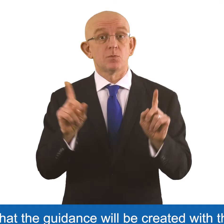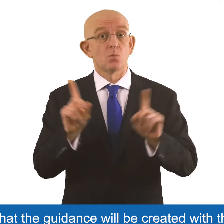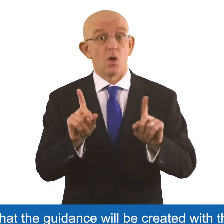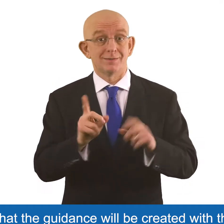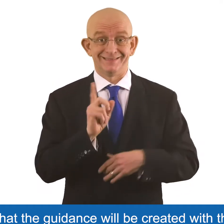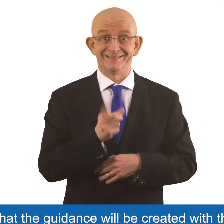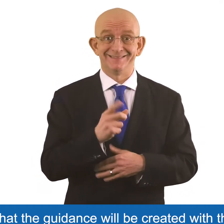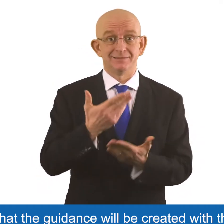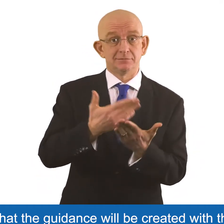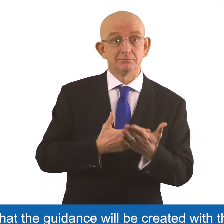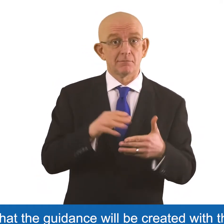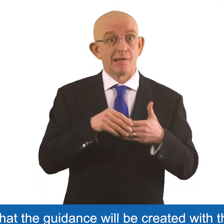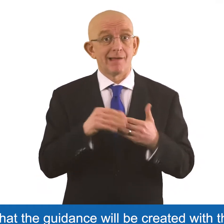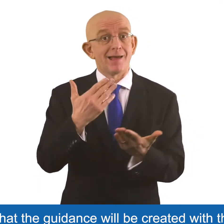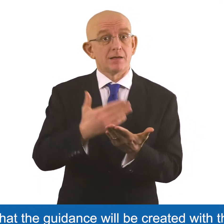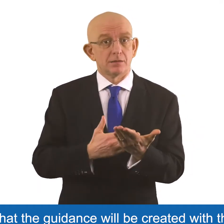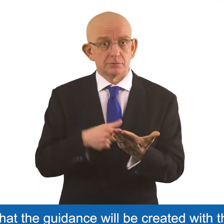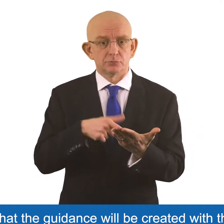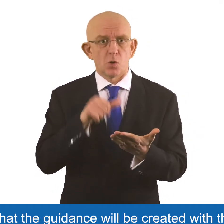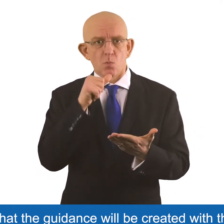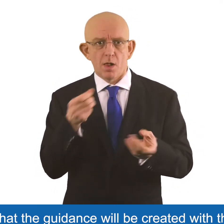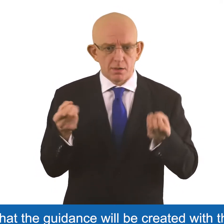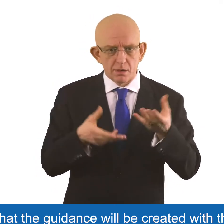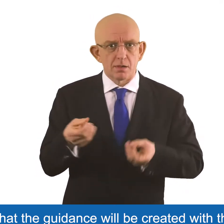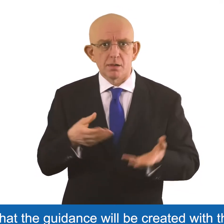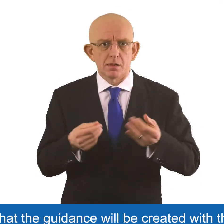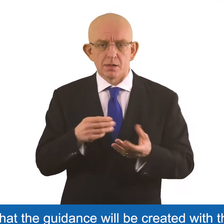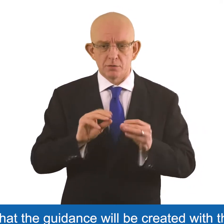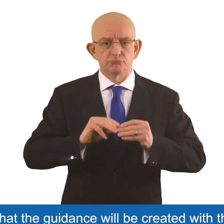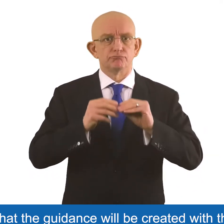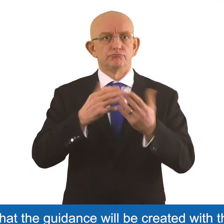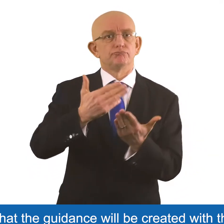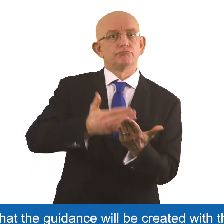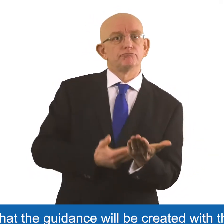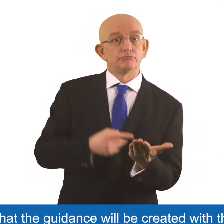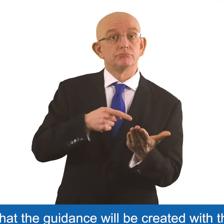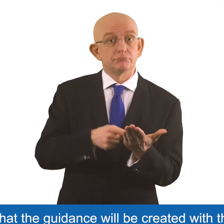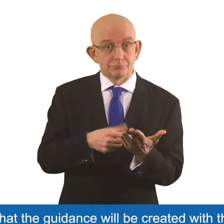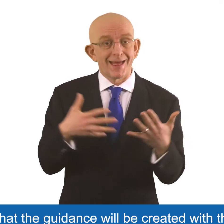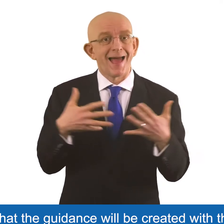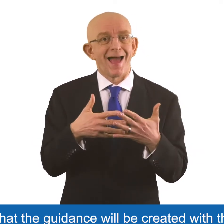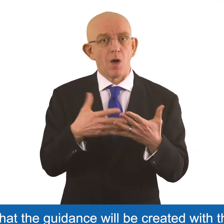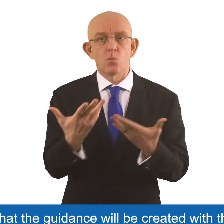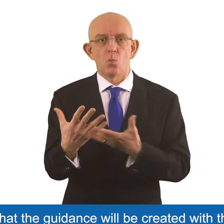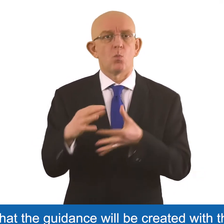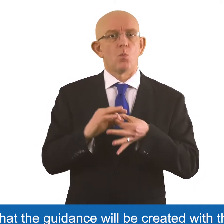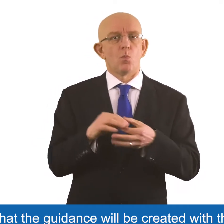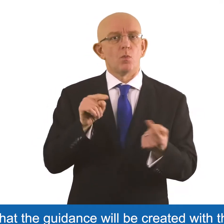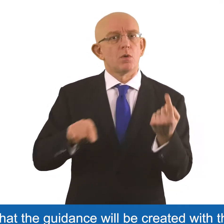It is intended that the guidance will be created with the involvement of the non-statutory Board of British Sign Language Signers,